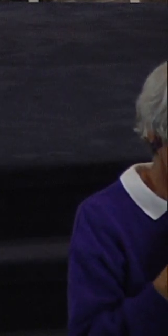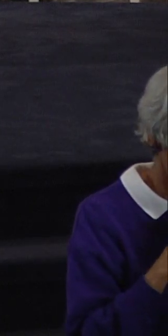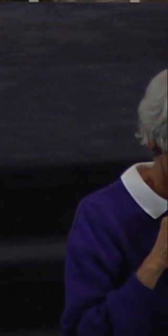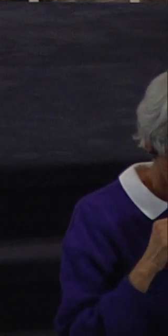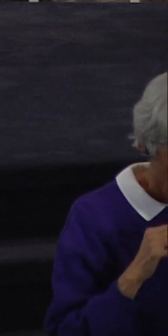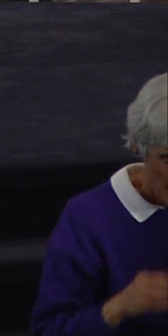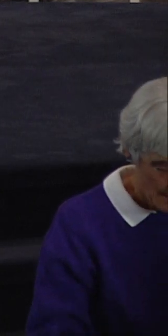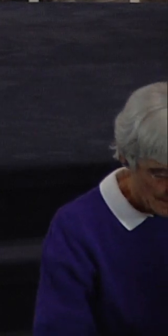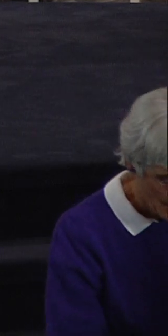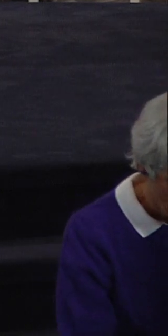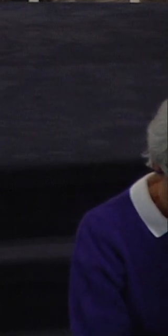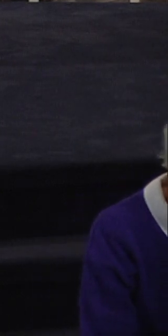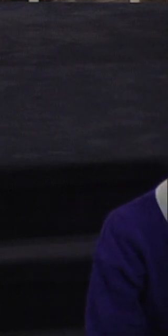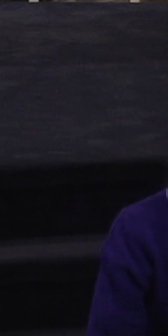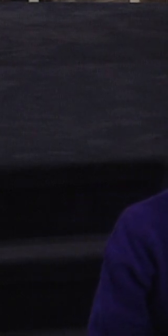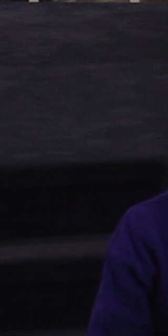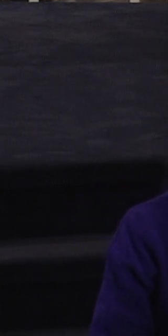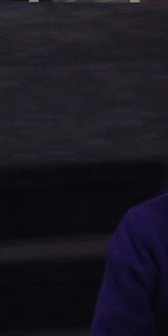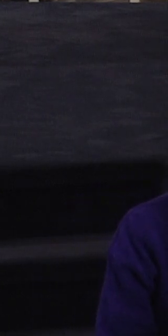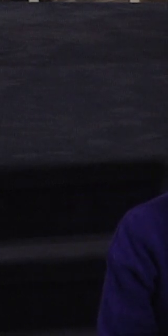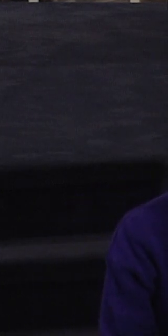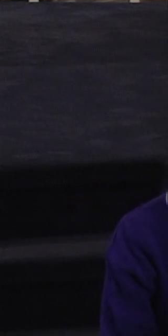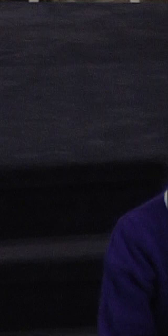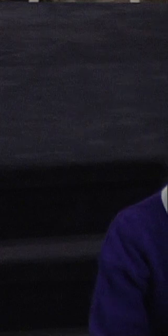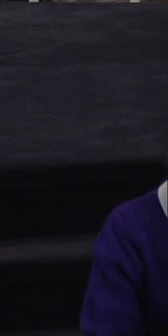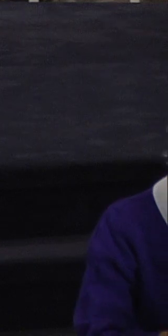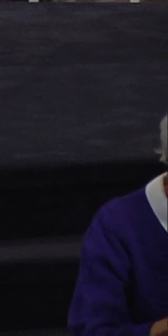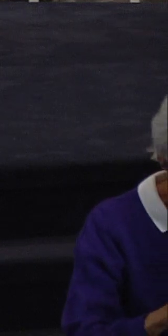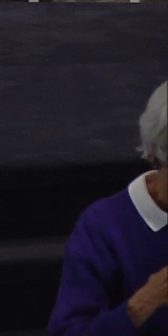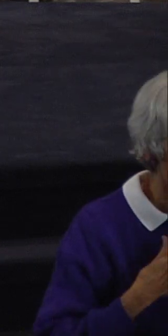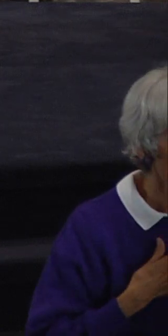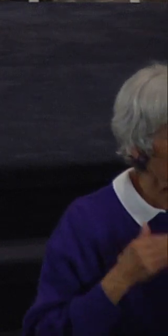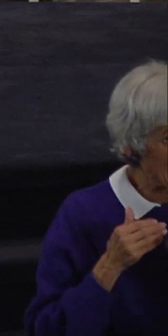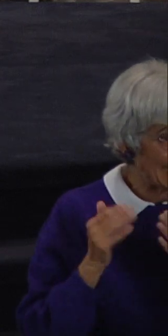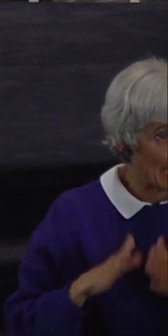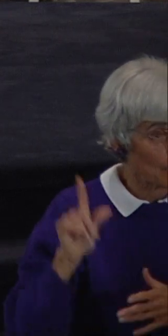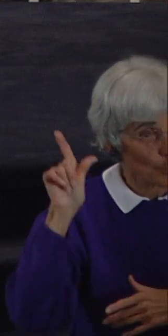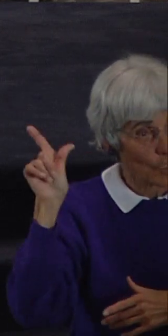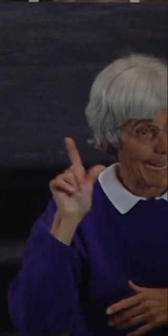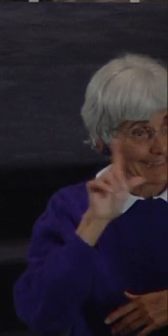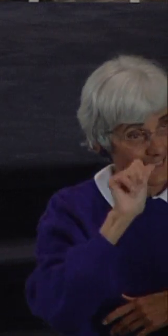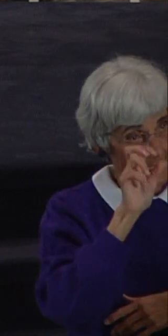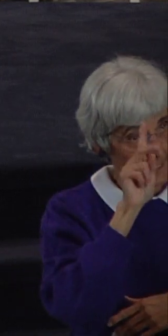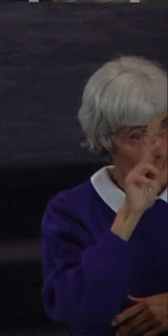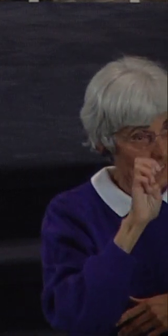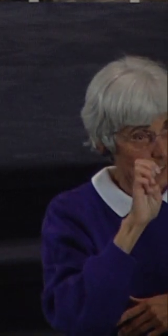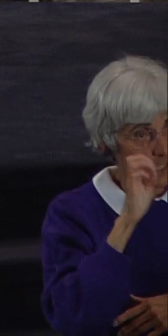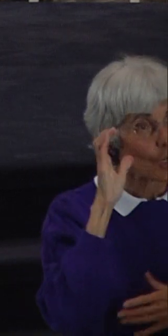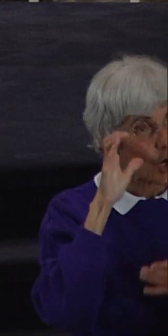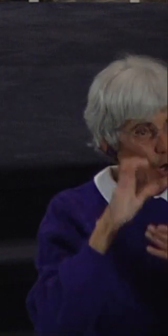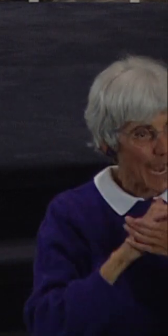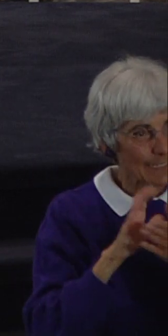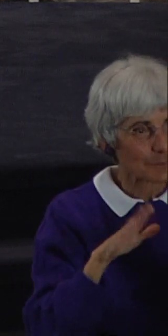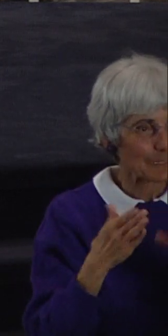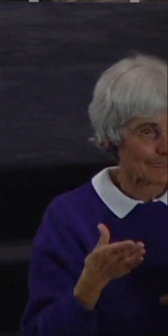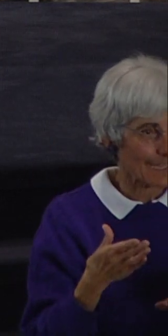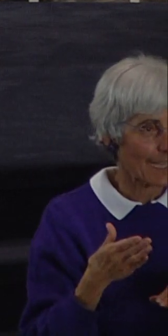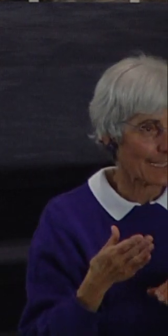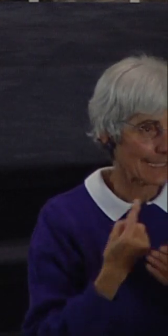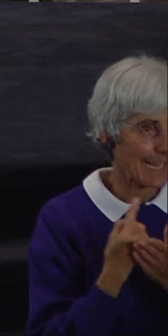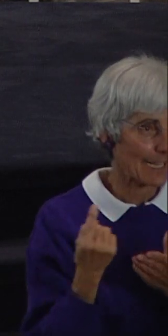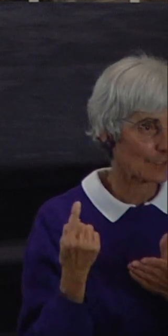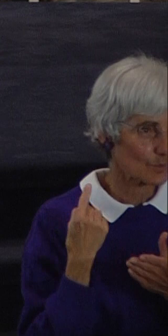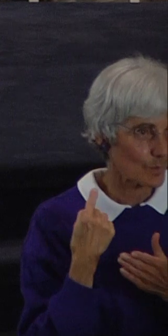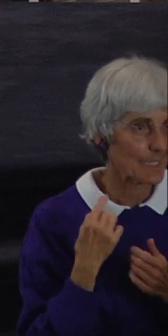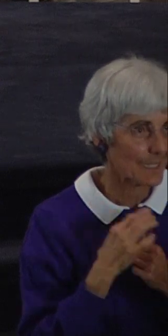Jack and the Eliason family who've both suffered recent losses. Lord, Your promise is that death has